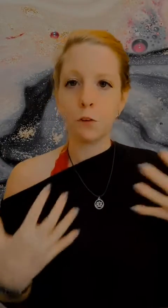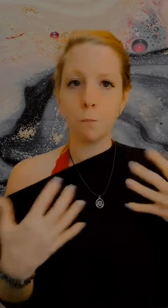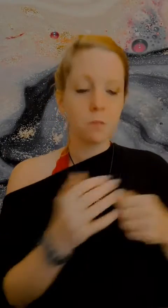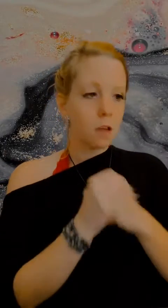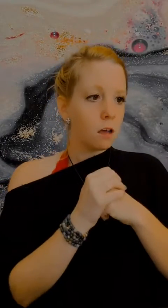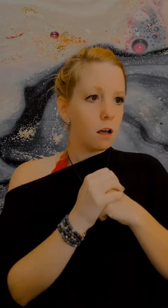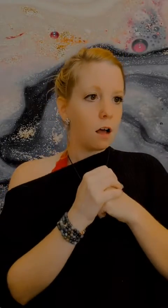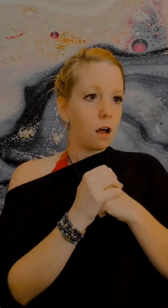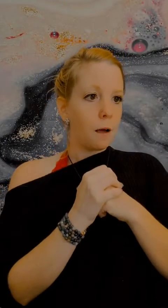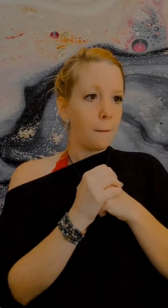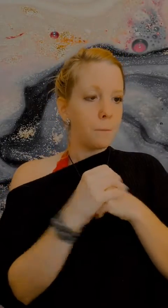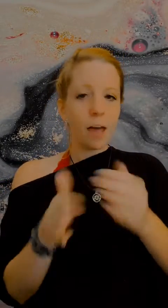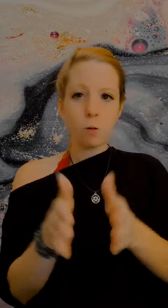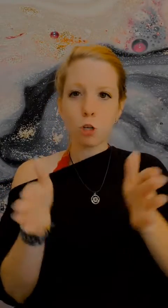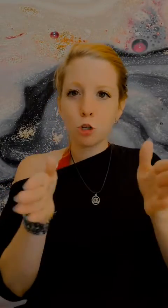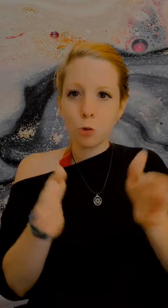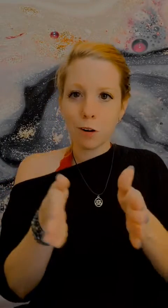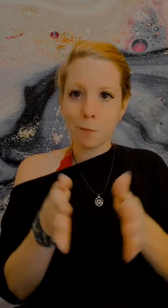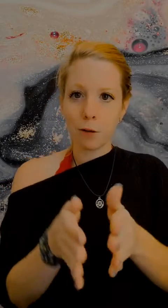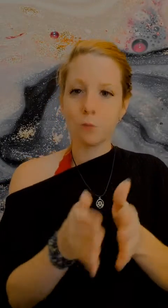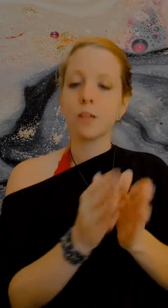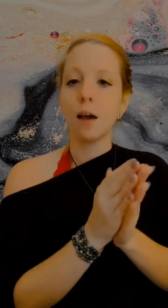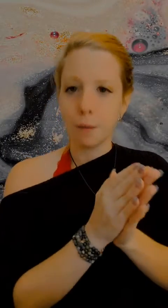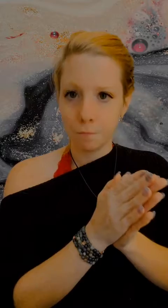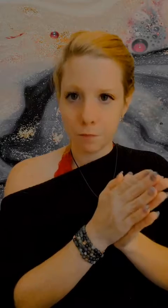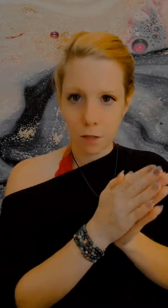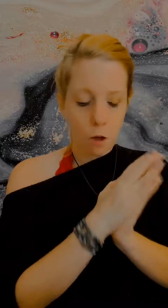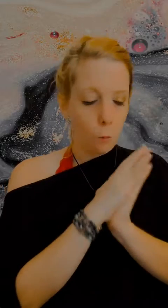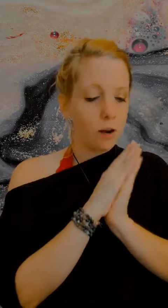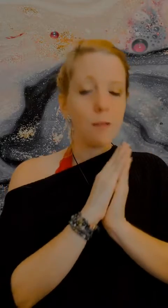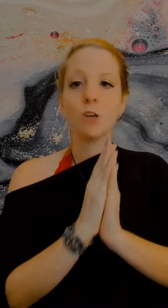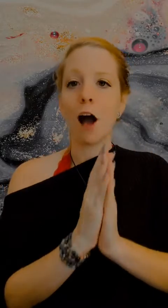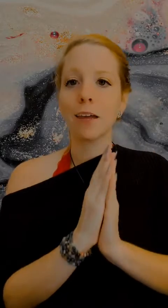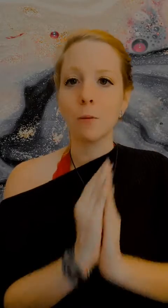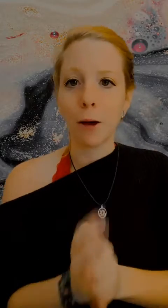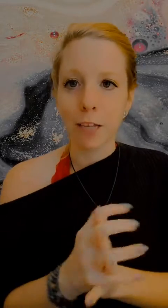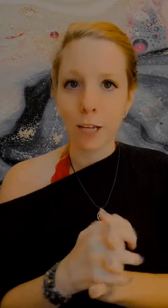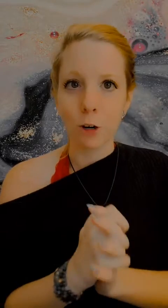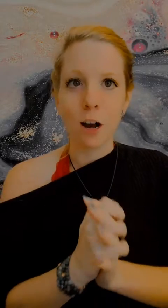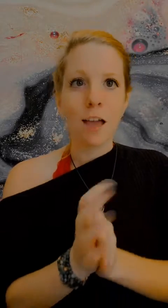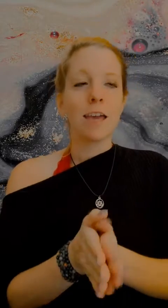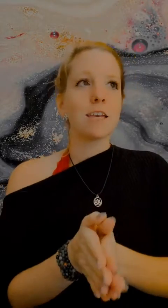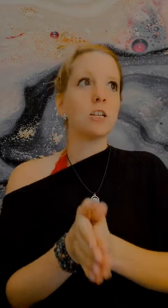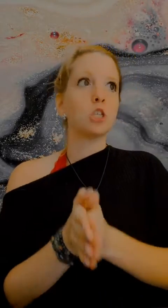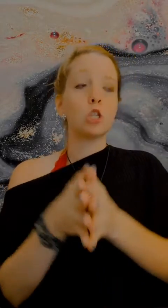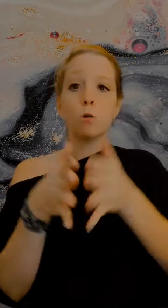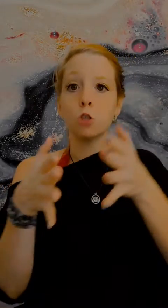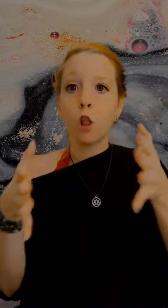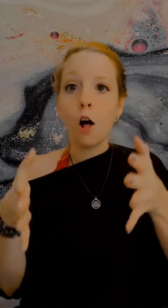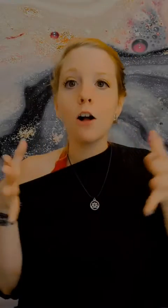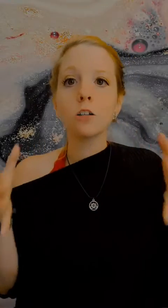beautiful. But that was a short amount of time. What I'm talking about here is those